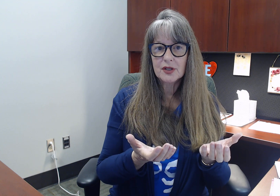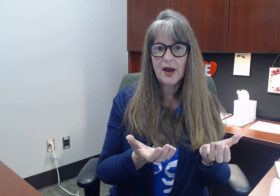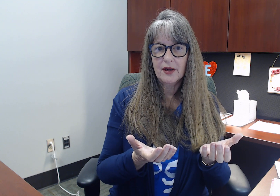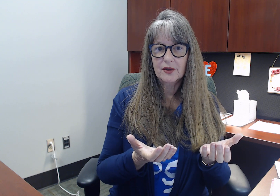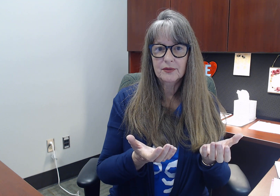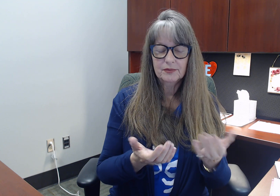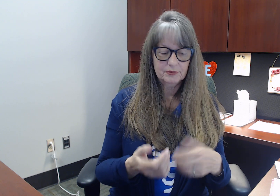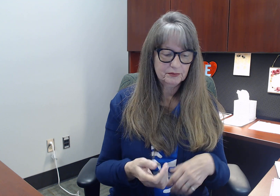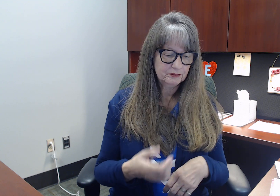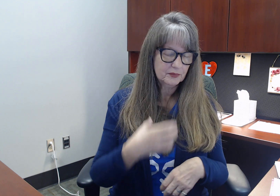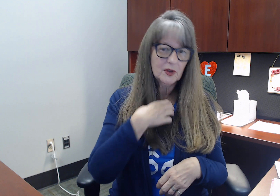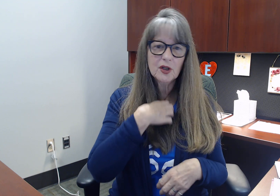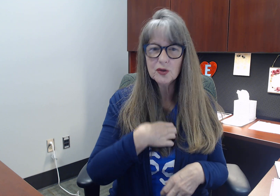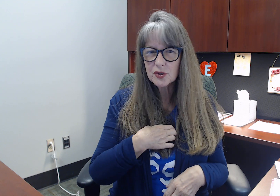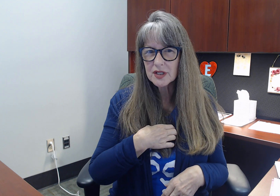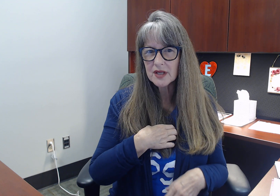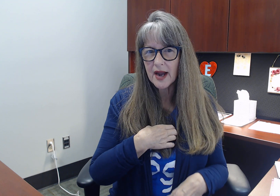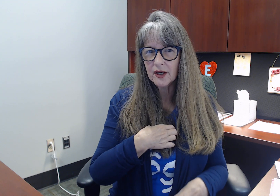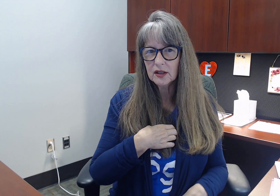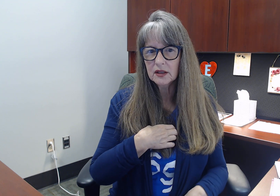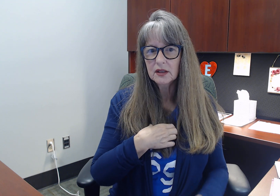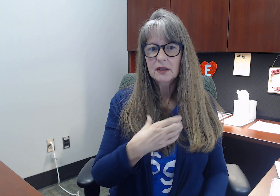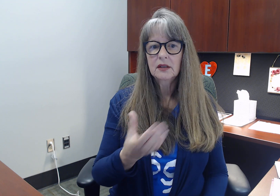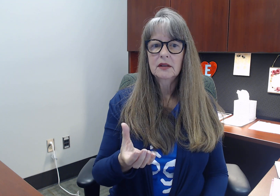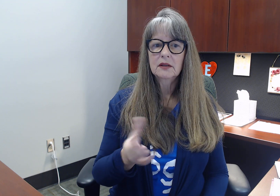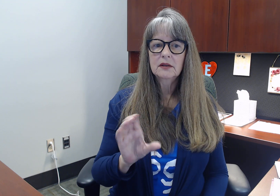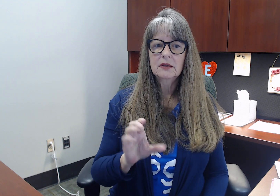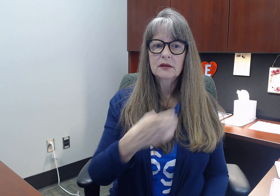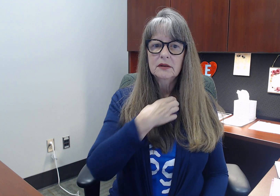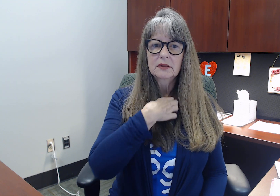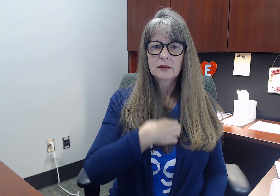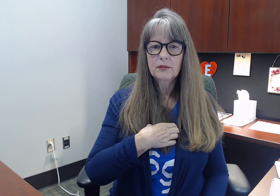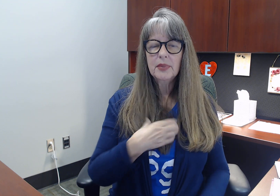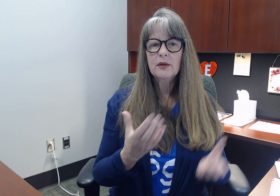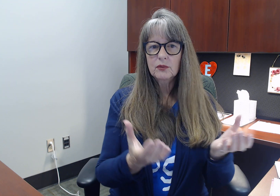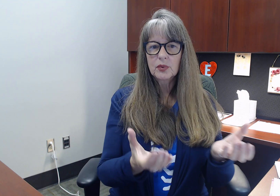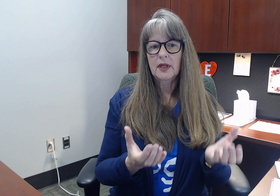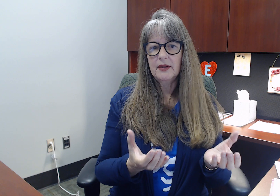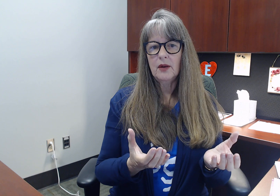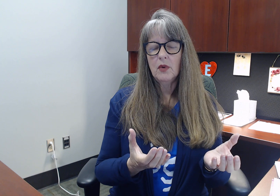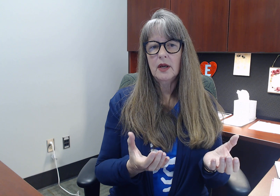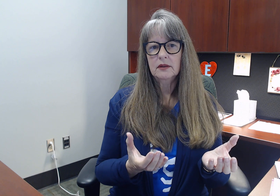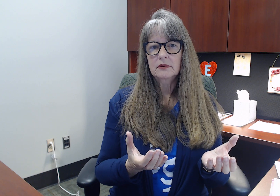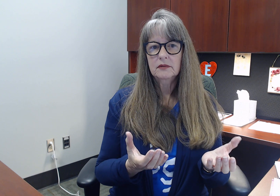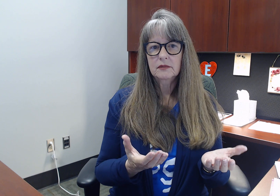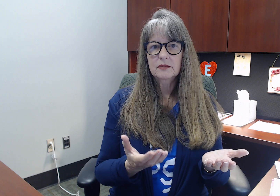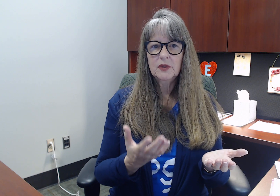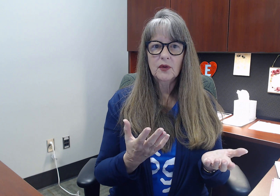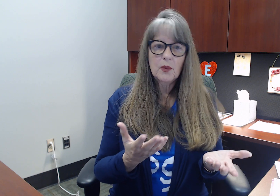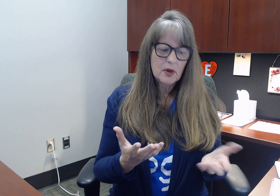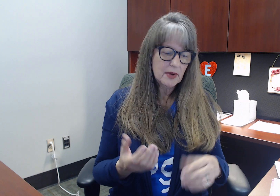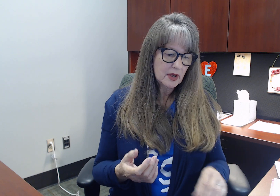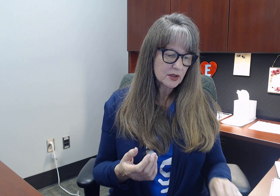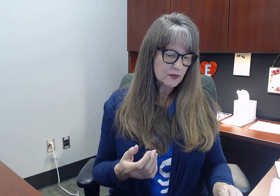desire. You can use desire, but really they want to be his friend.